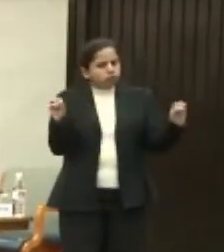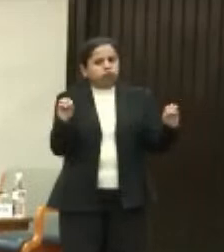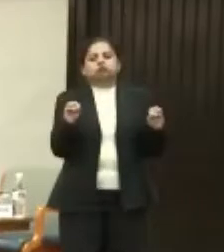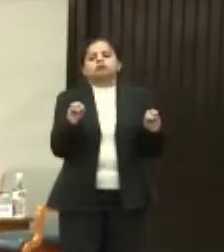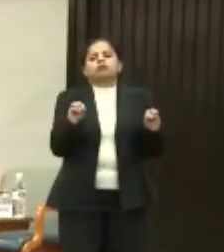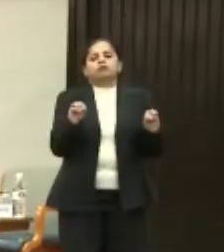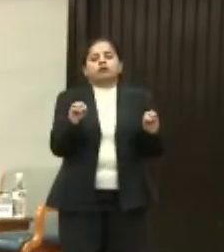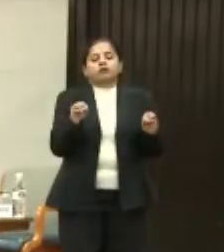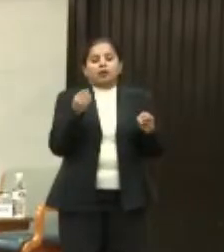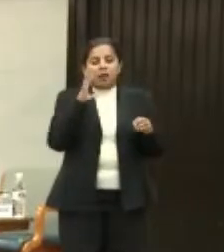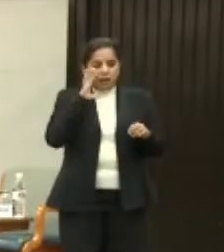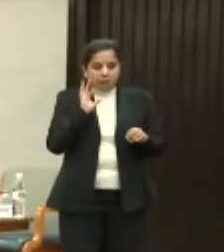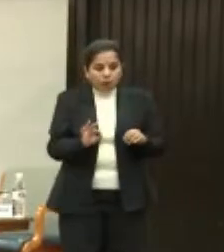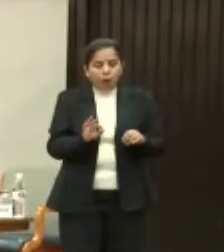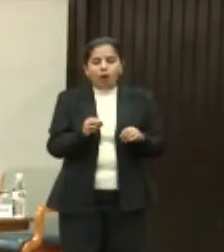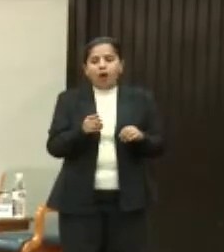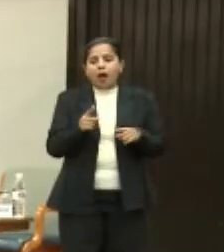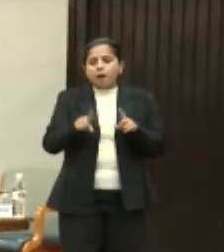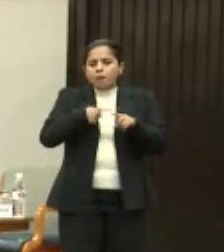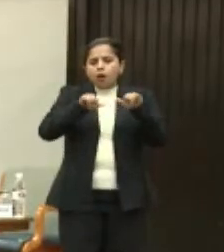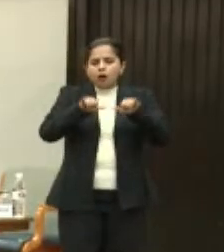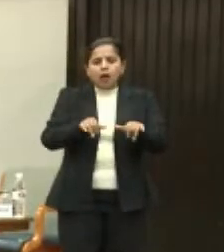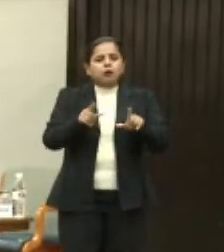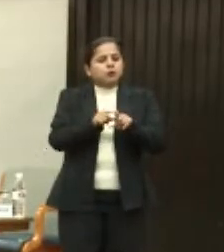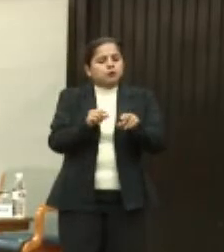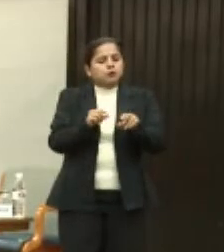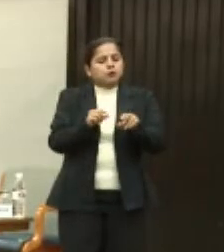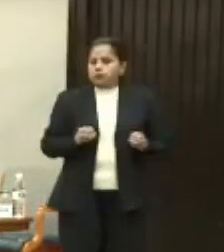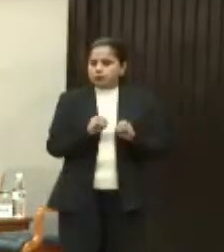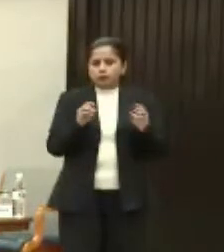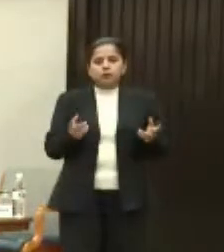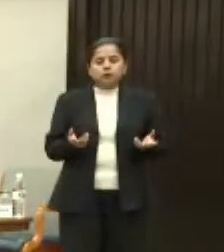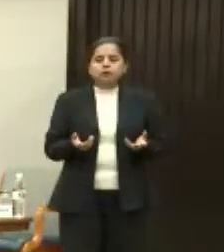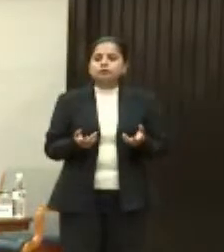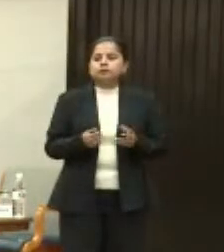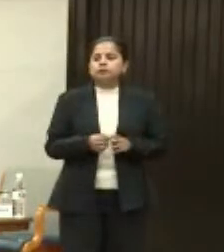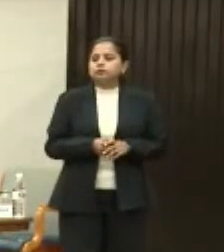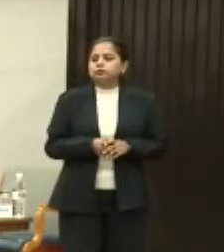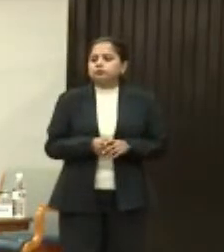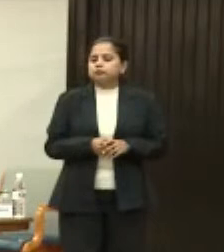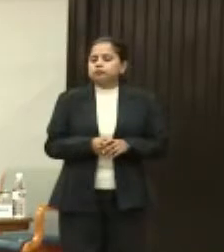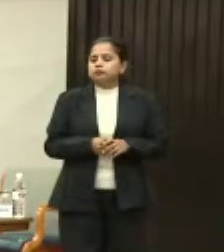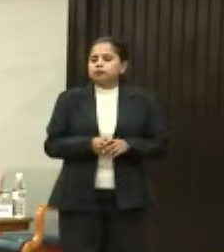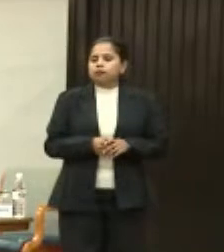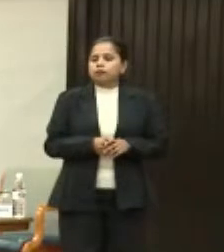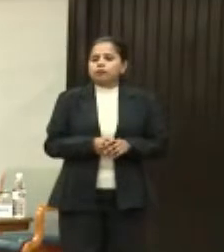nothing significant about land. Labor.